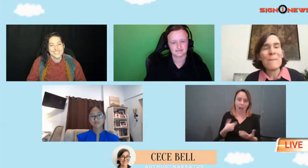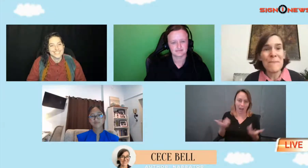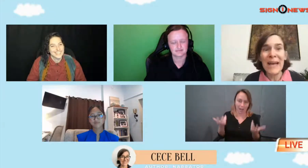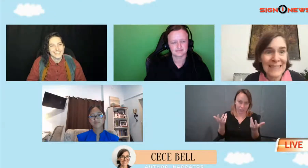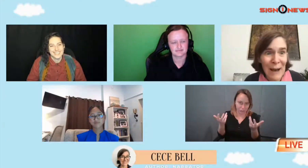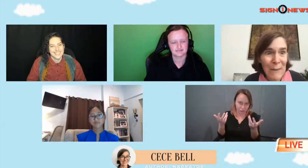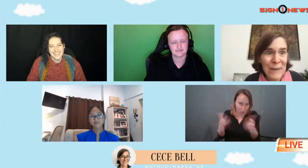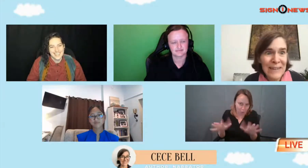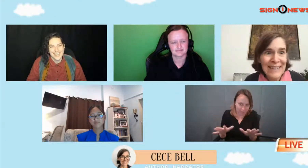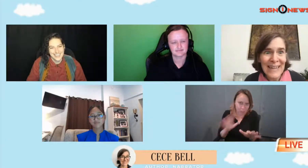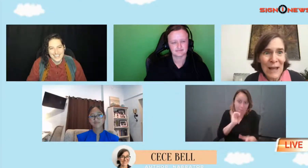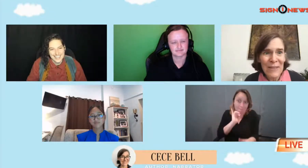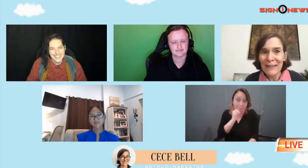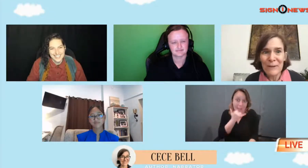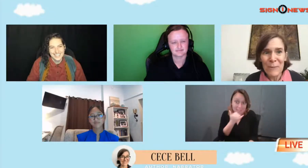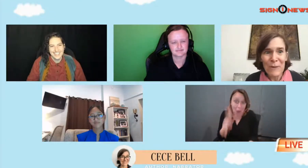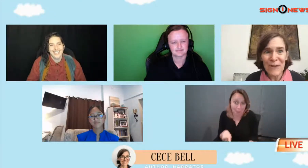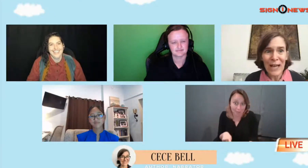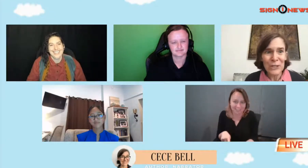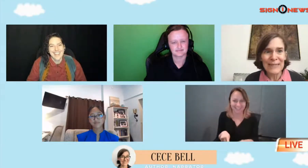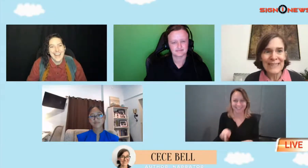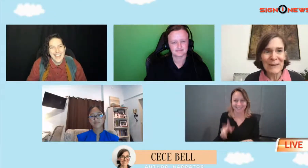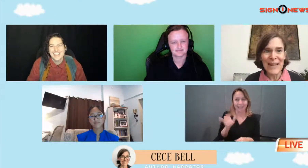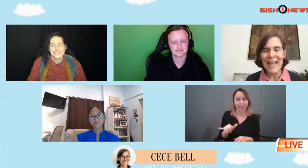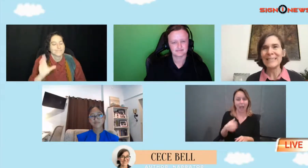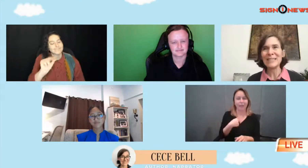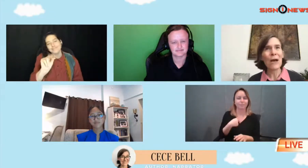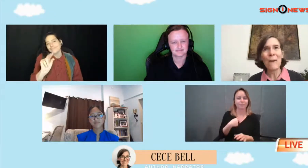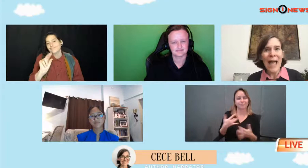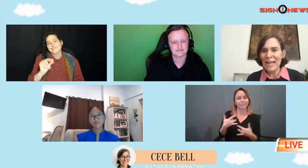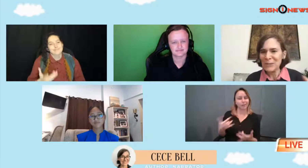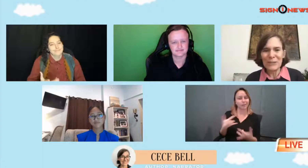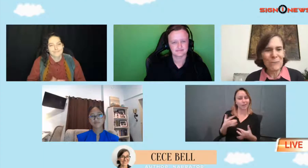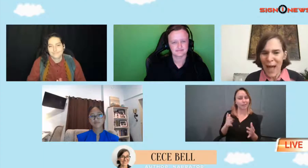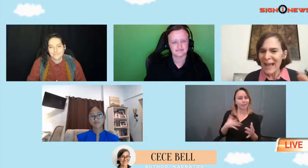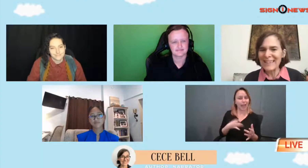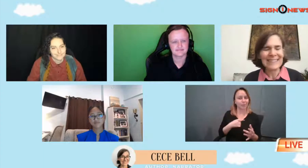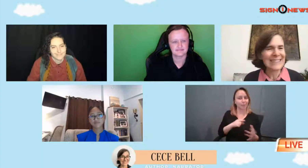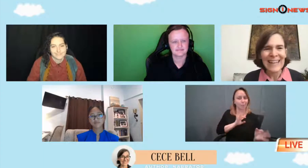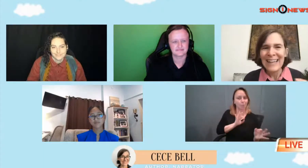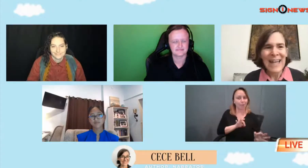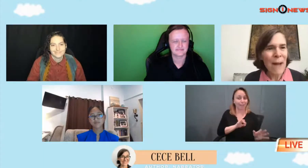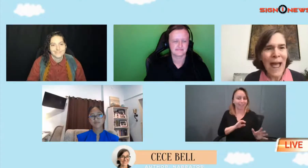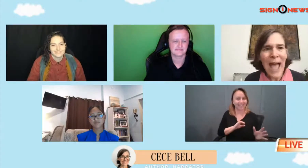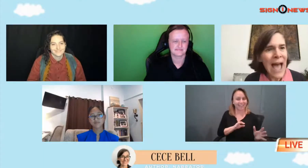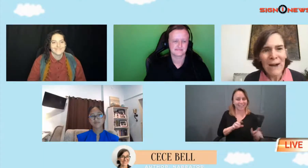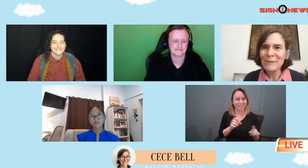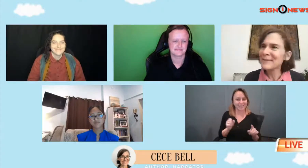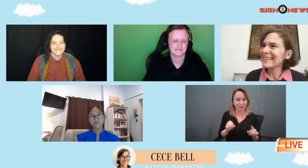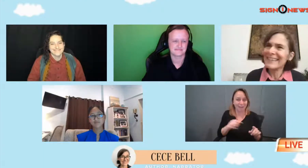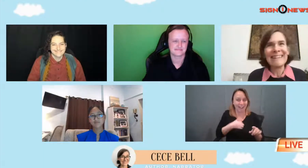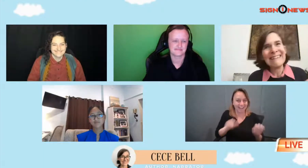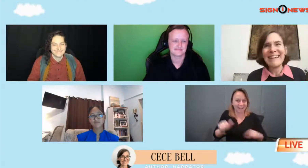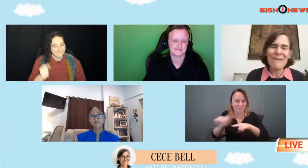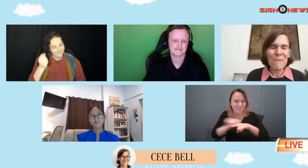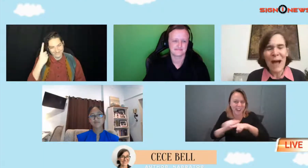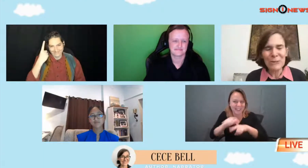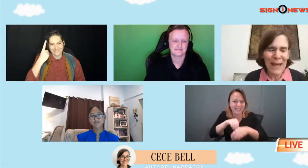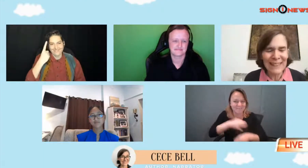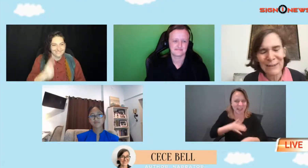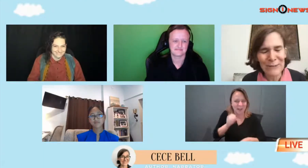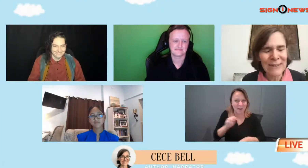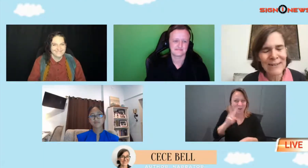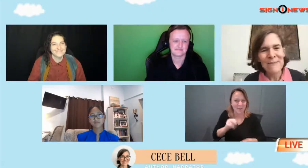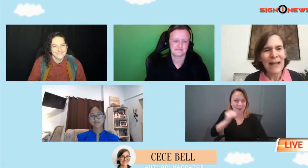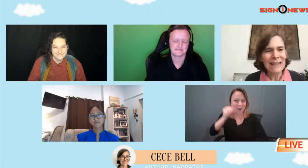to mess up, that little perfectionist in me. And so I can just practice in my house and watch